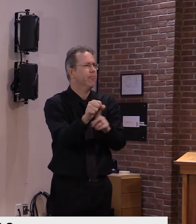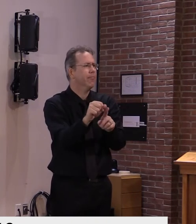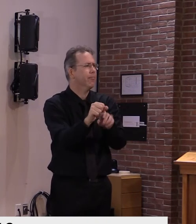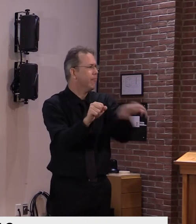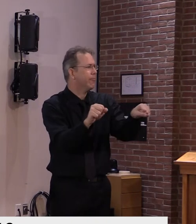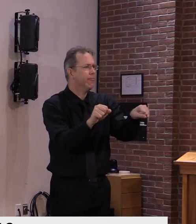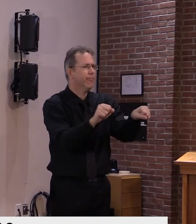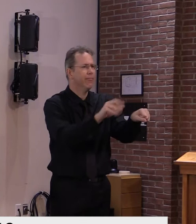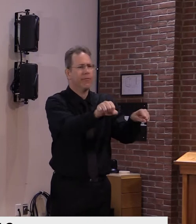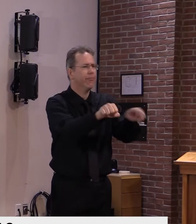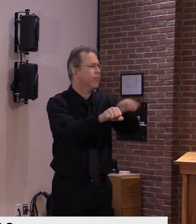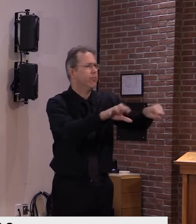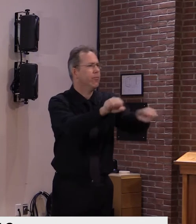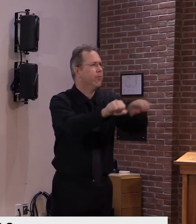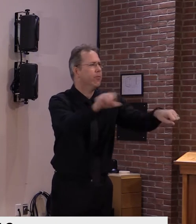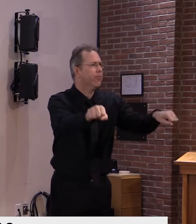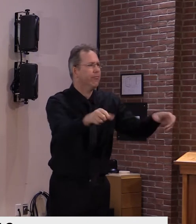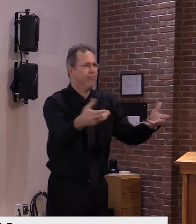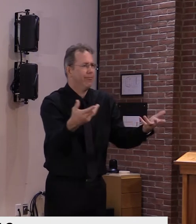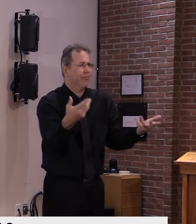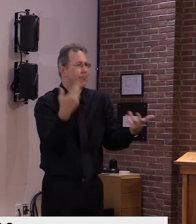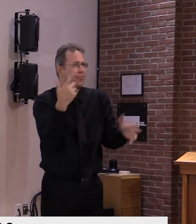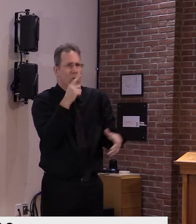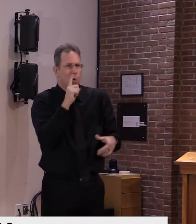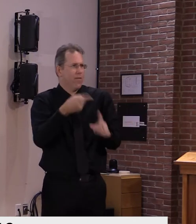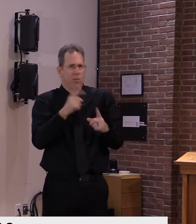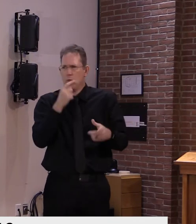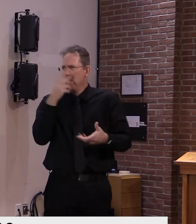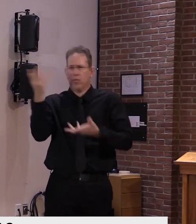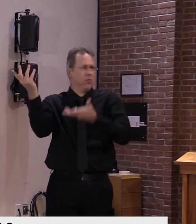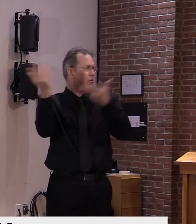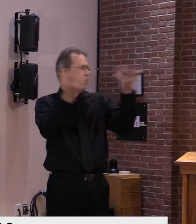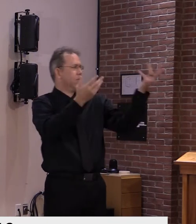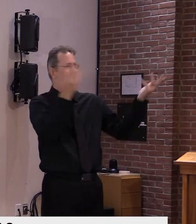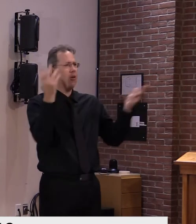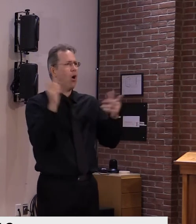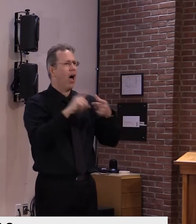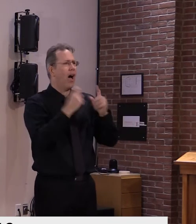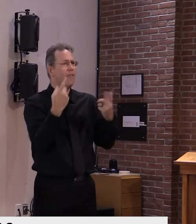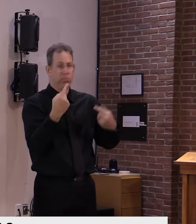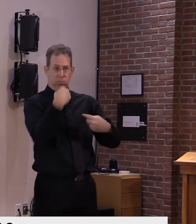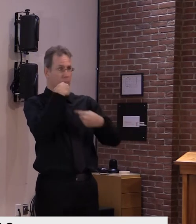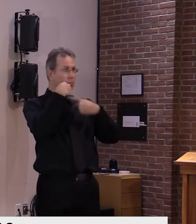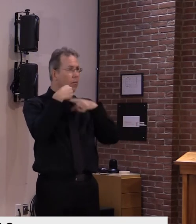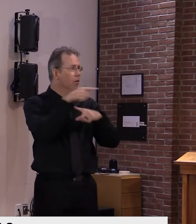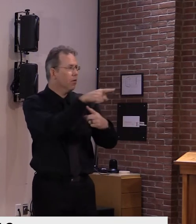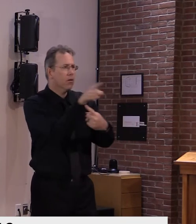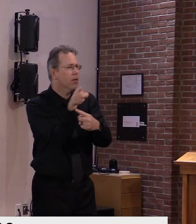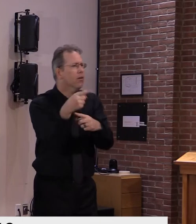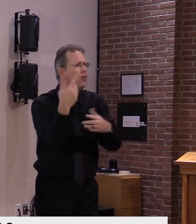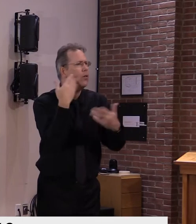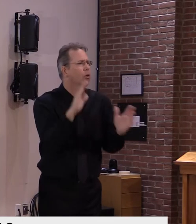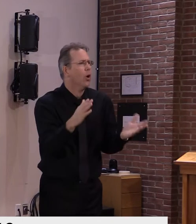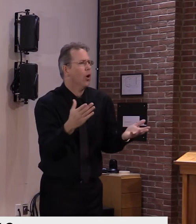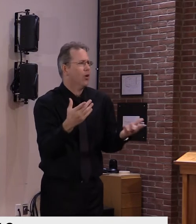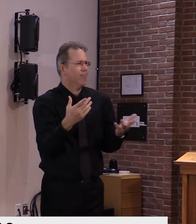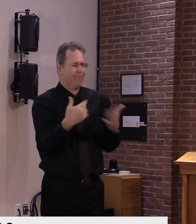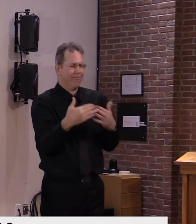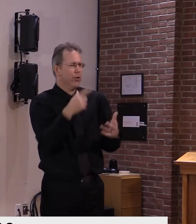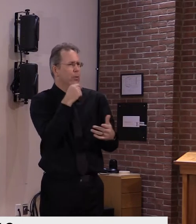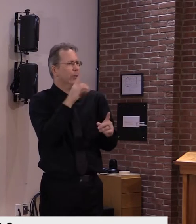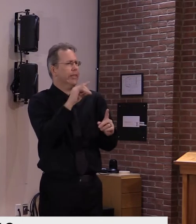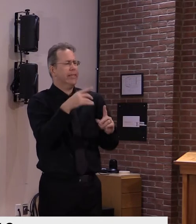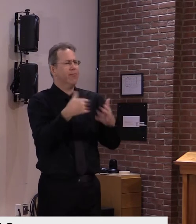are unknowingly going to work, but are positive and can be spreading unknowingly to others.